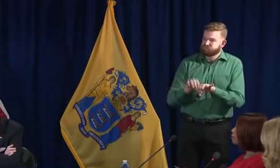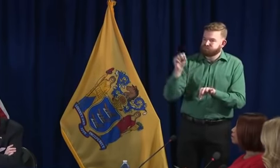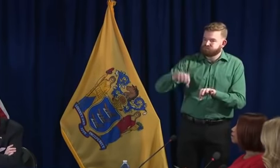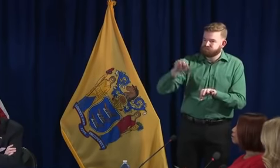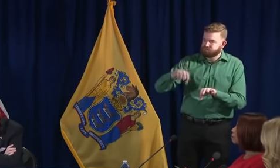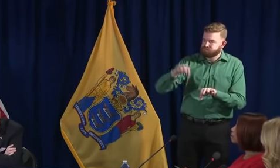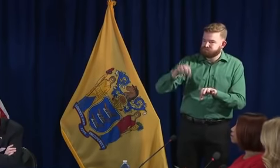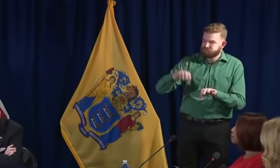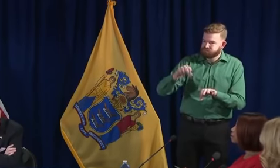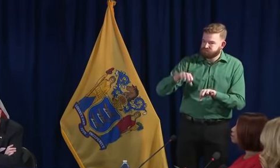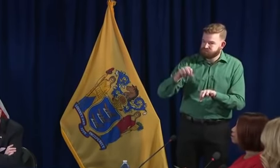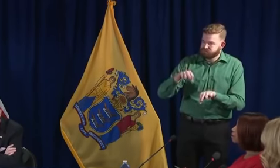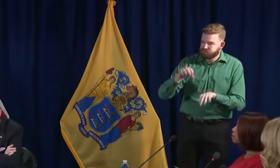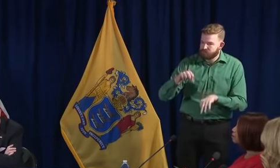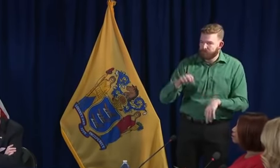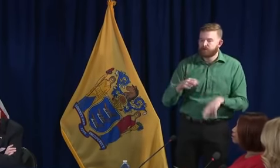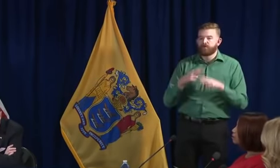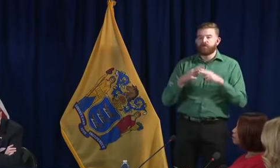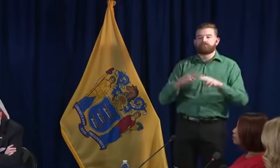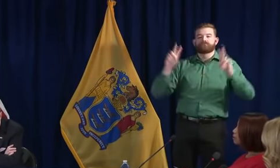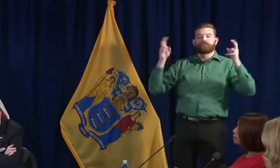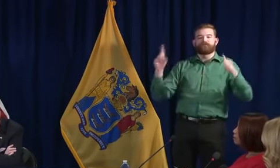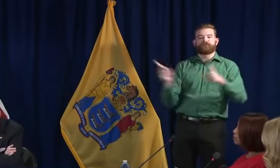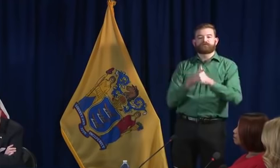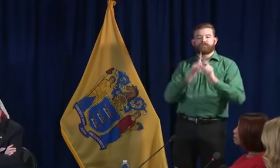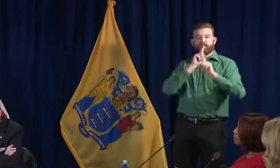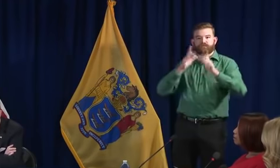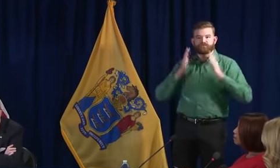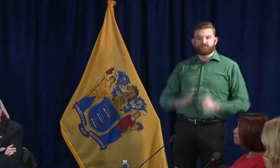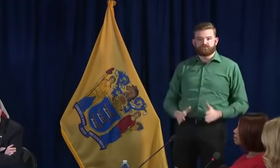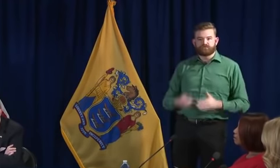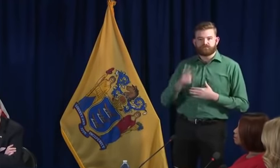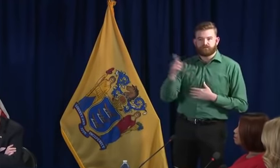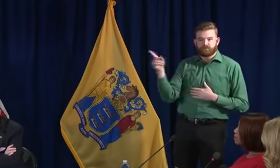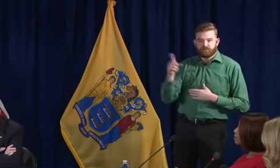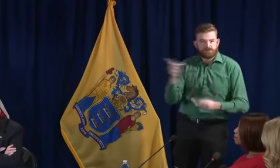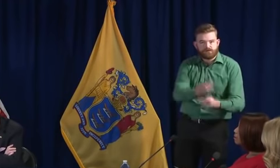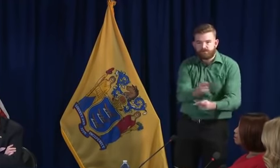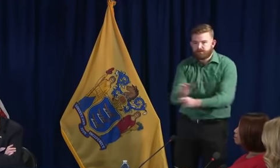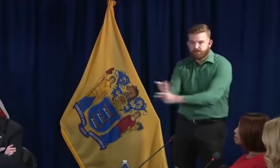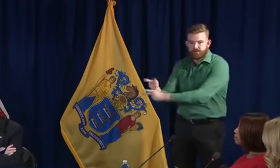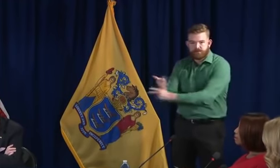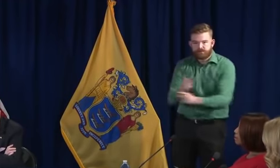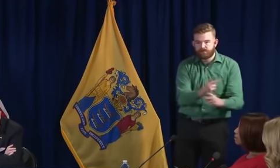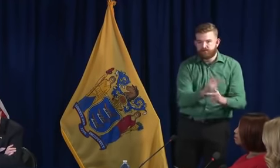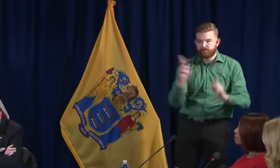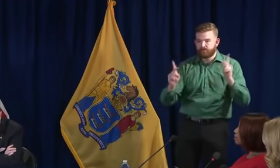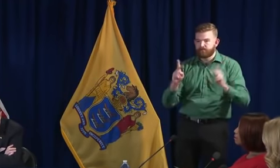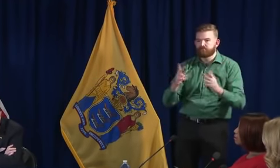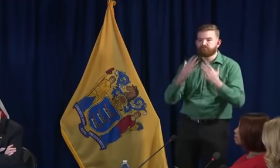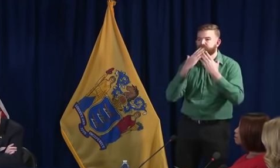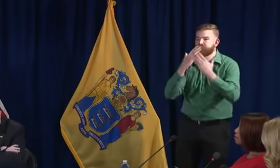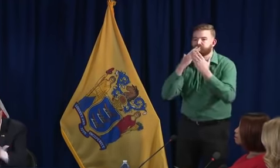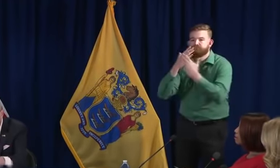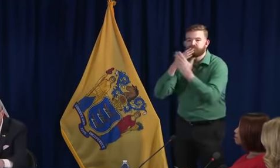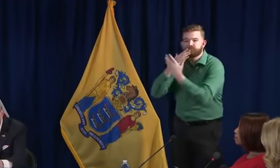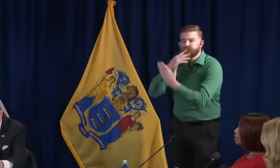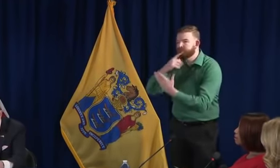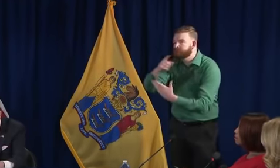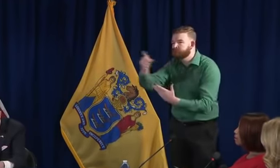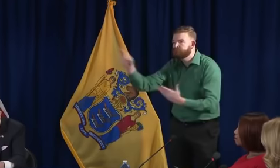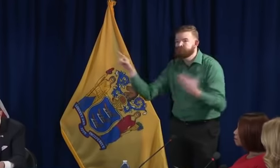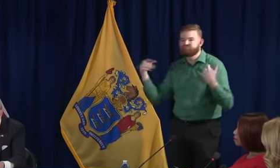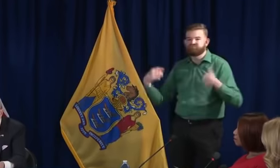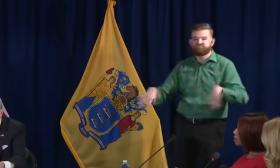responders within our healthcare system for many in these communities, and we thank them from the bottom of our hearts. We need these